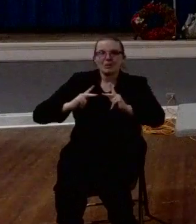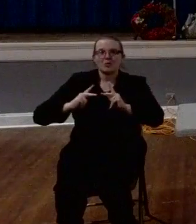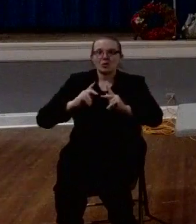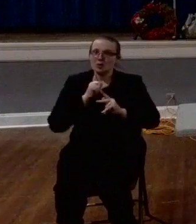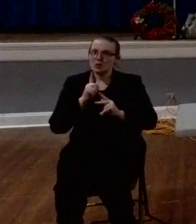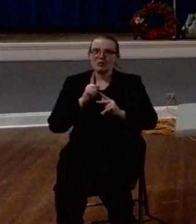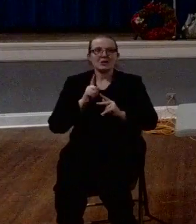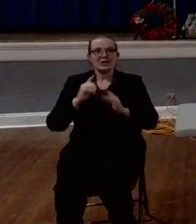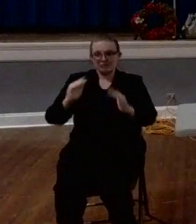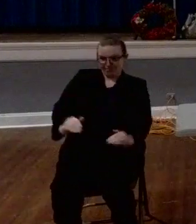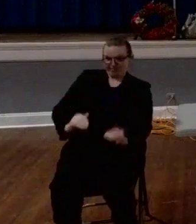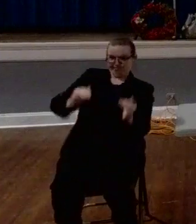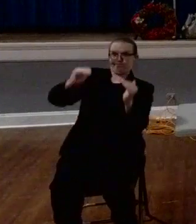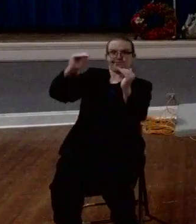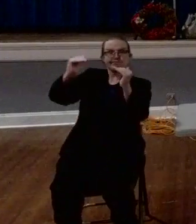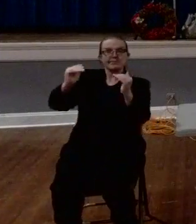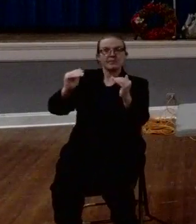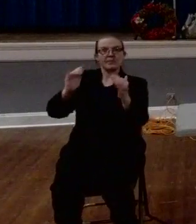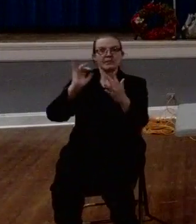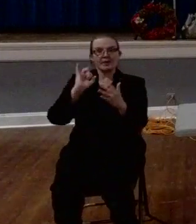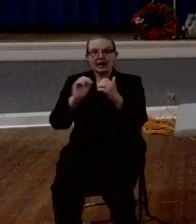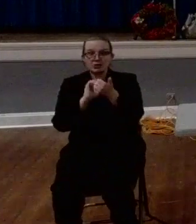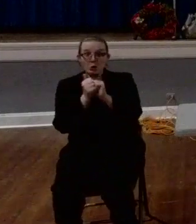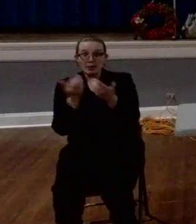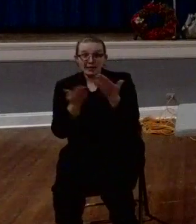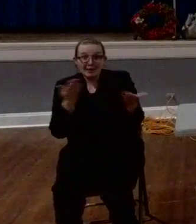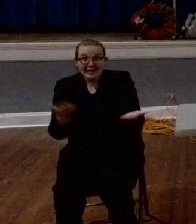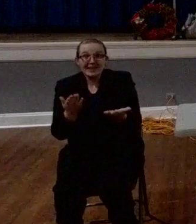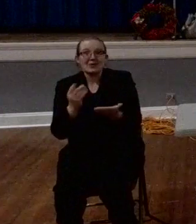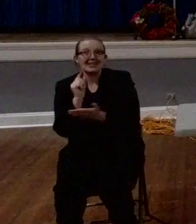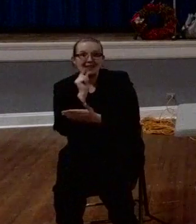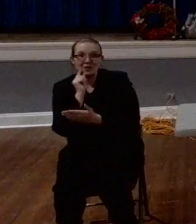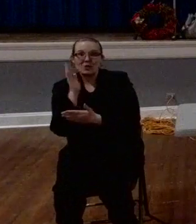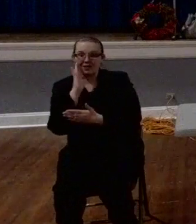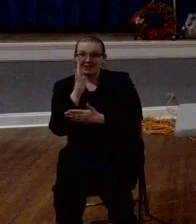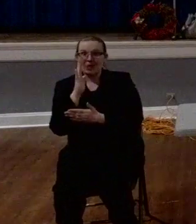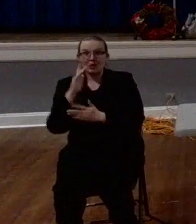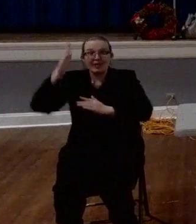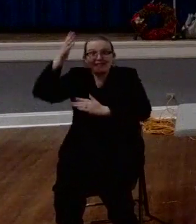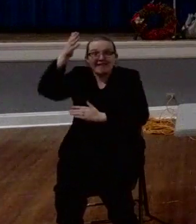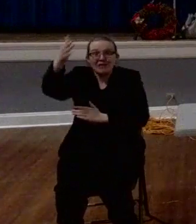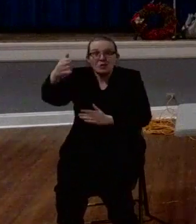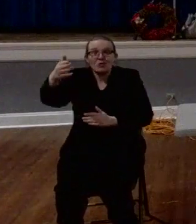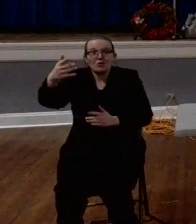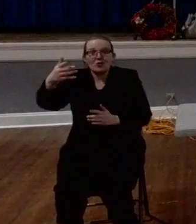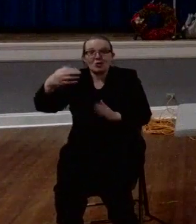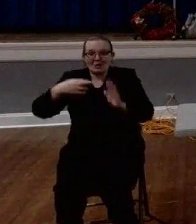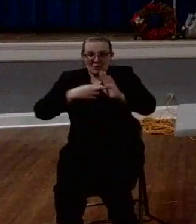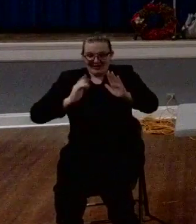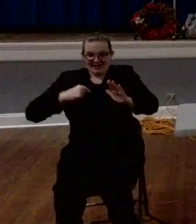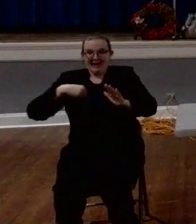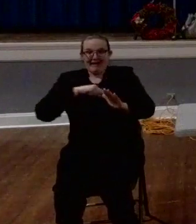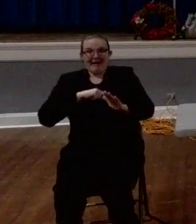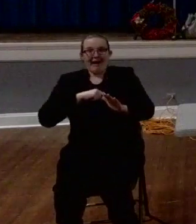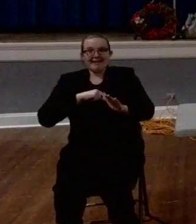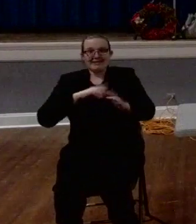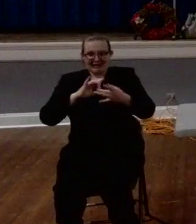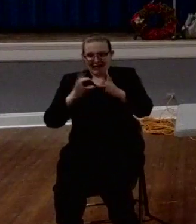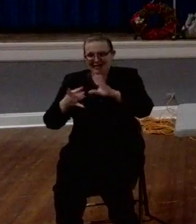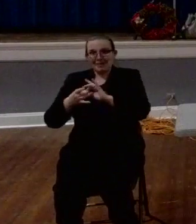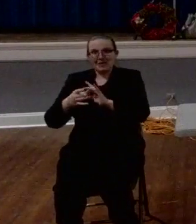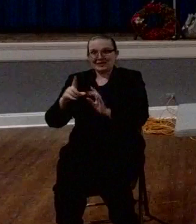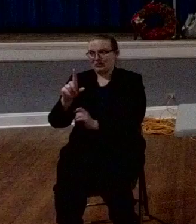next level. Who knows? They could be in San Antonio right now, who's going to be representing us in the 2028 Olympics